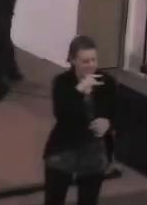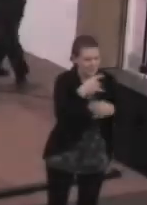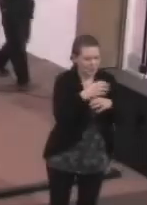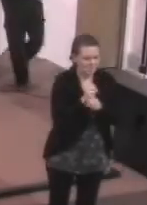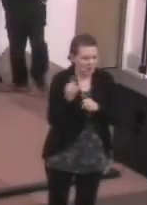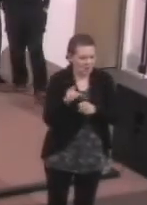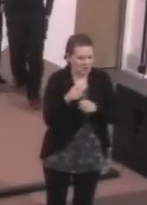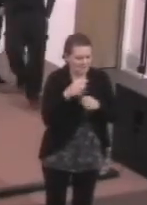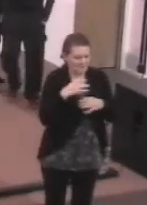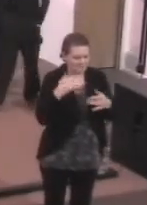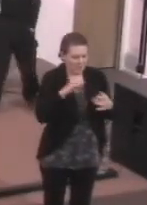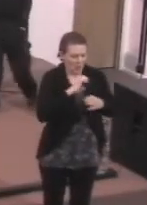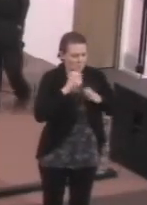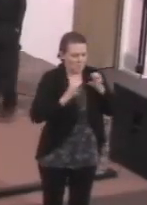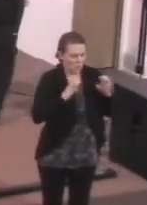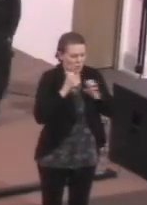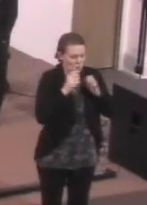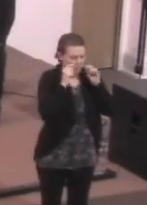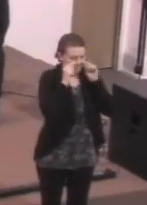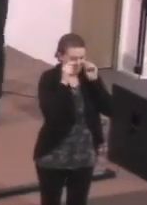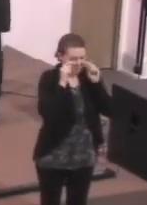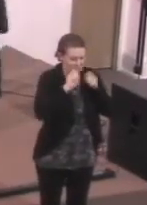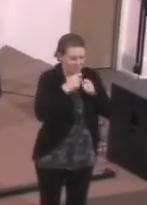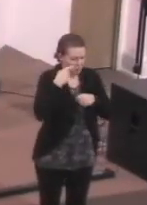of them. Can you give them a round?